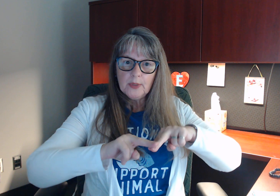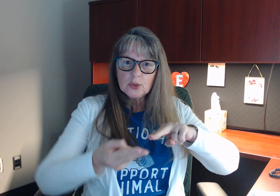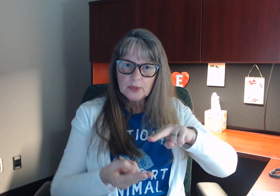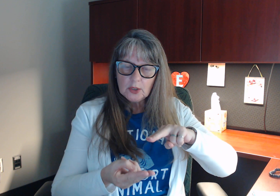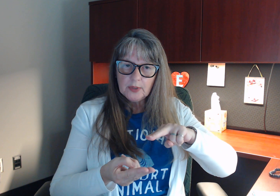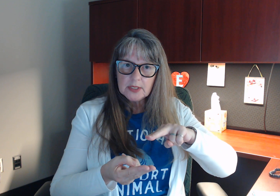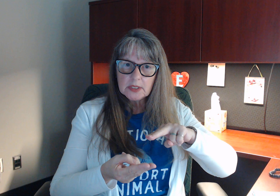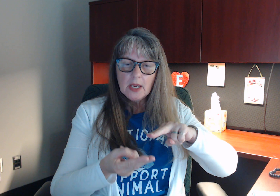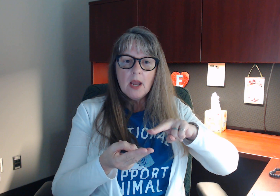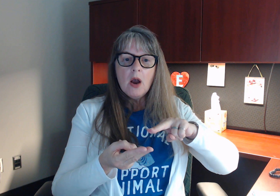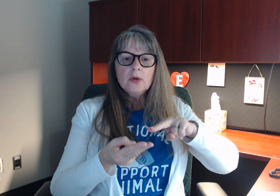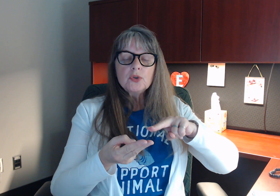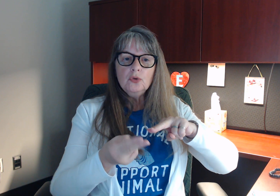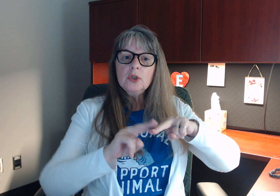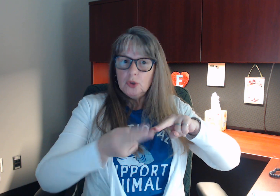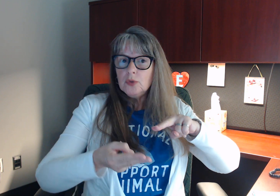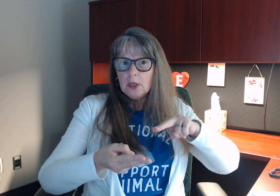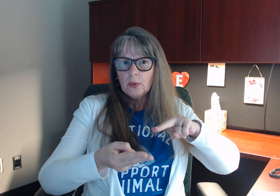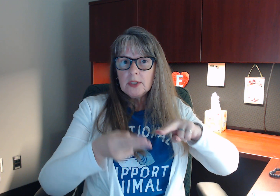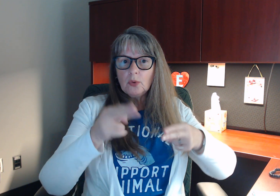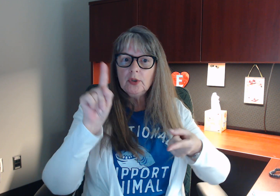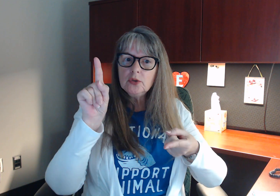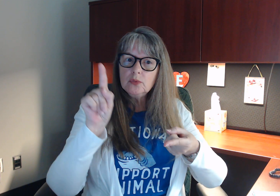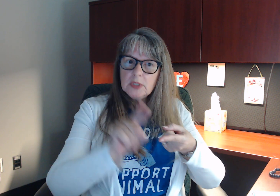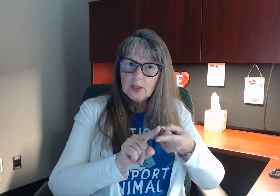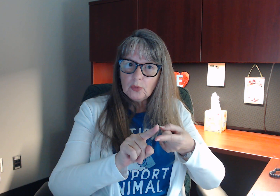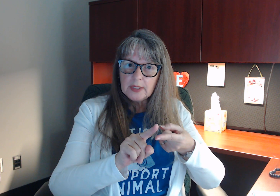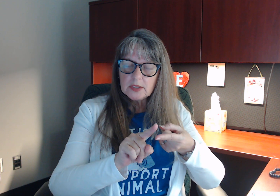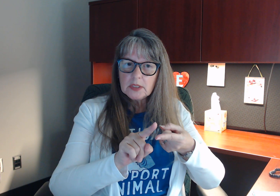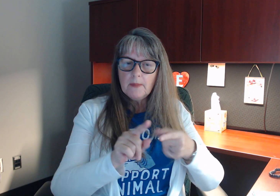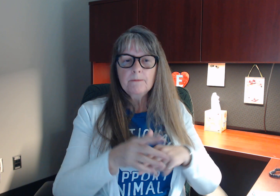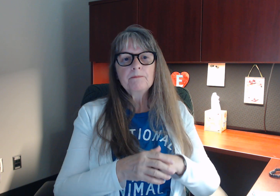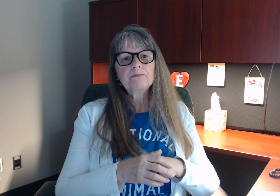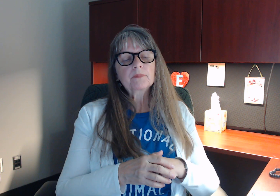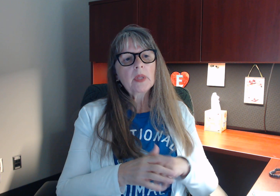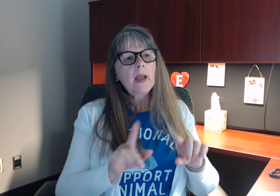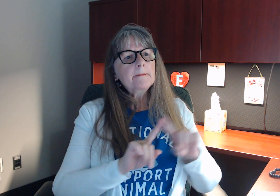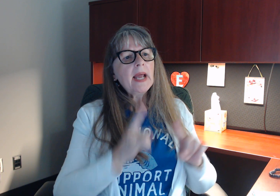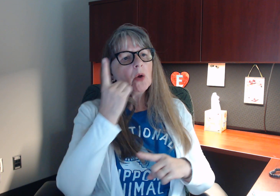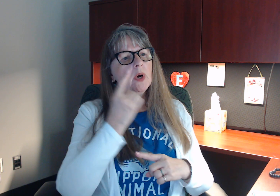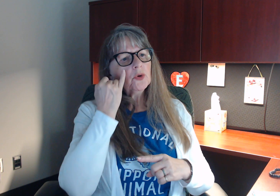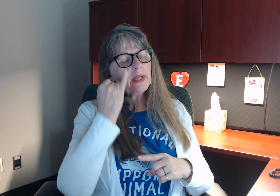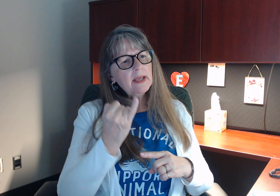or decrease. So you could do decrease or you could do decrease. But I wonder if